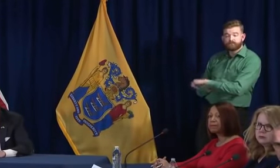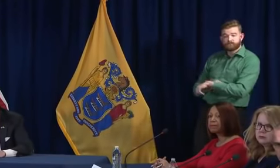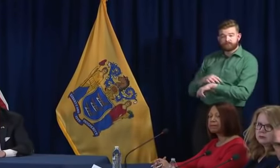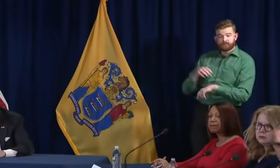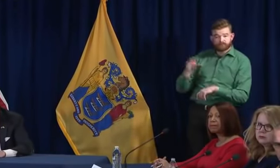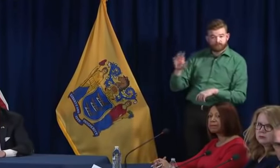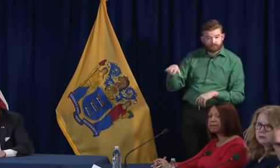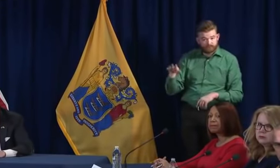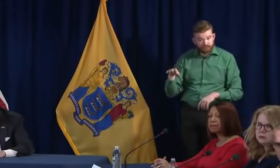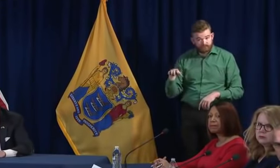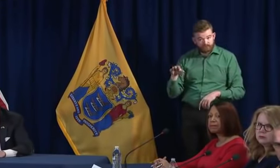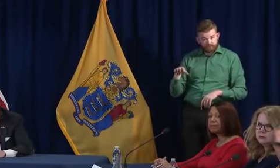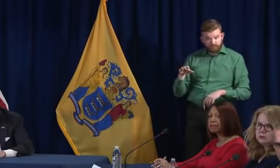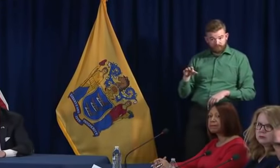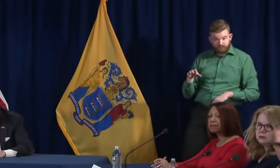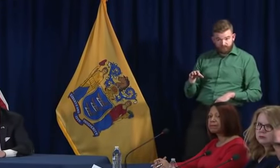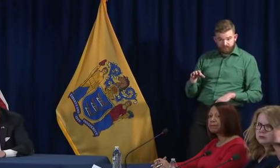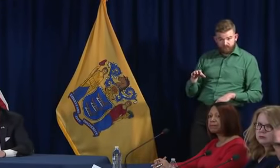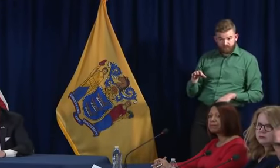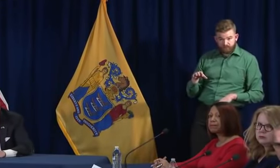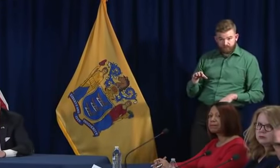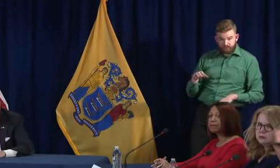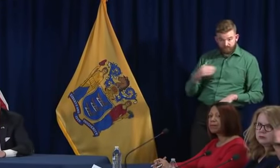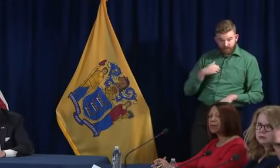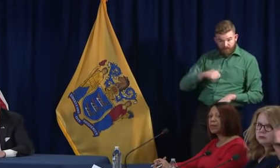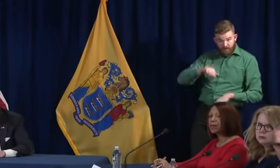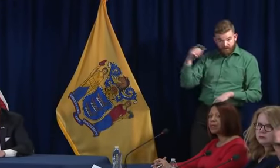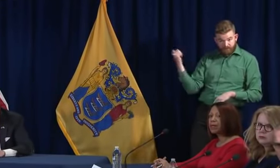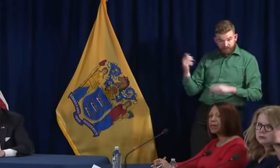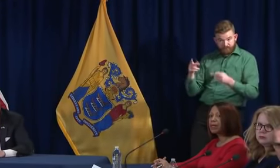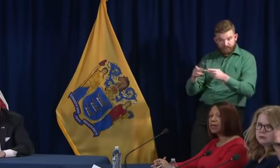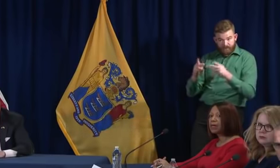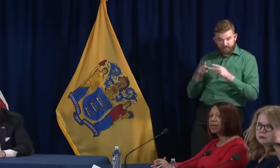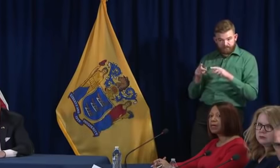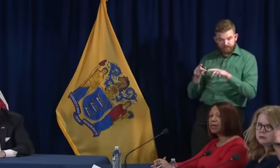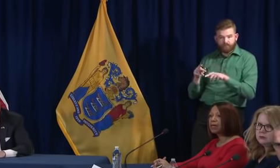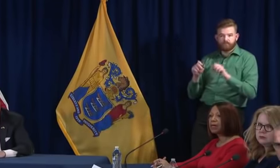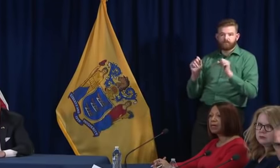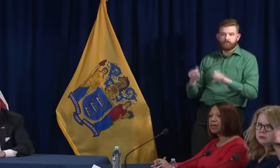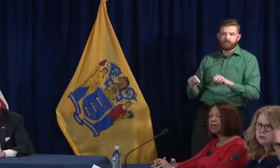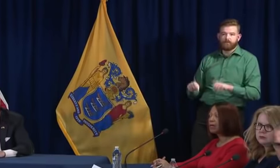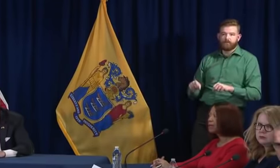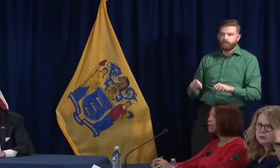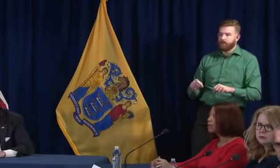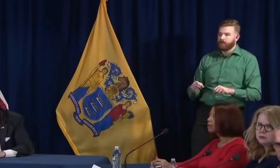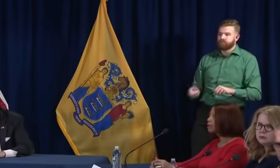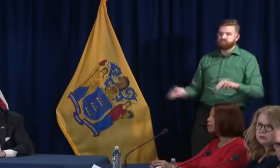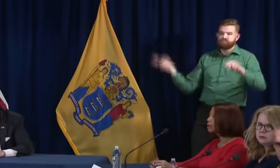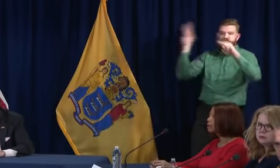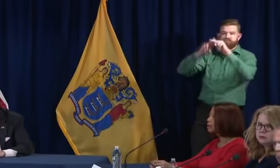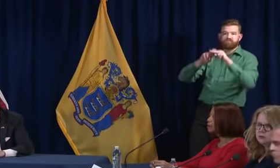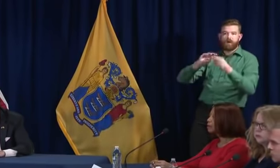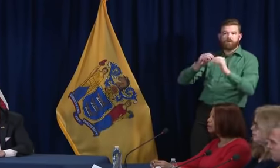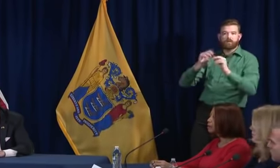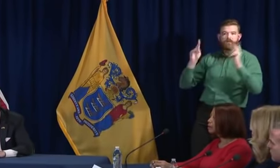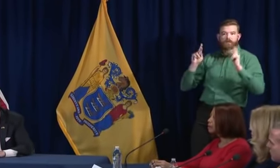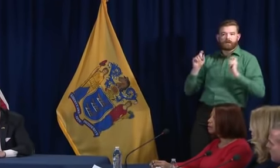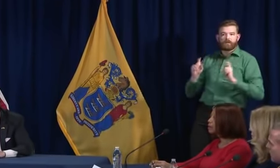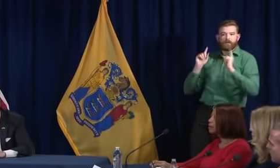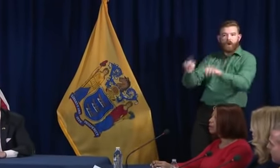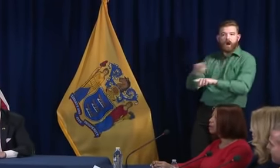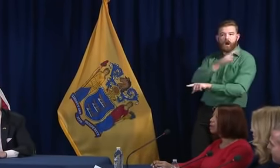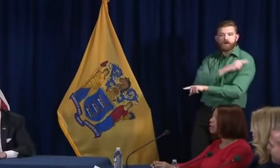Underwood? And I know I've asked this before, but just to get an updated number, what's the current number of beds in New Jersey that are available?